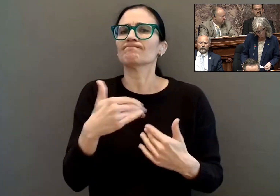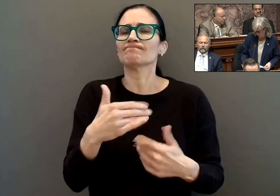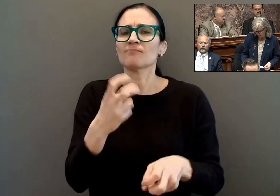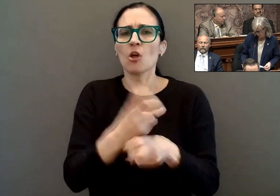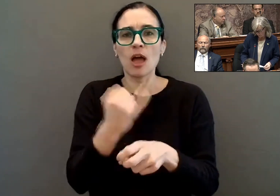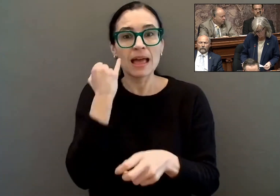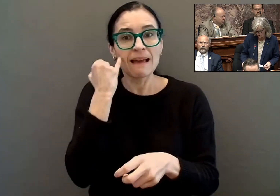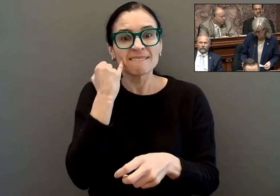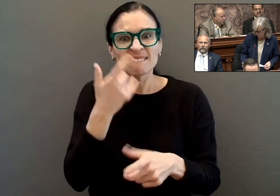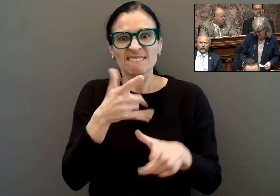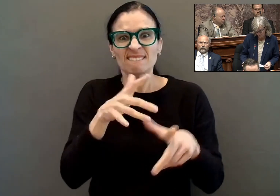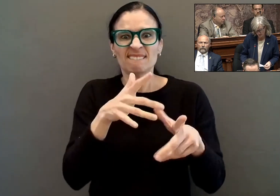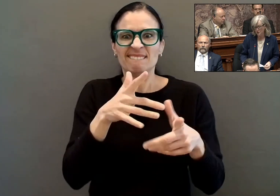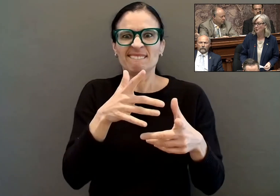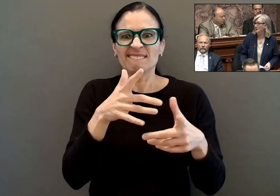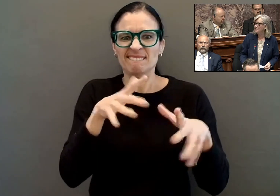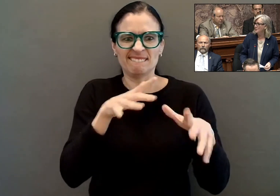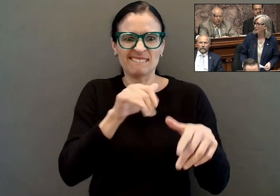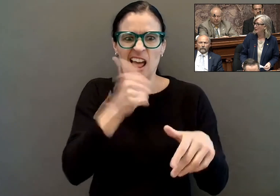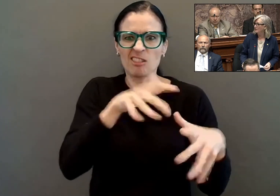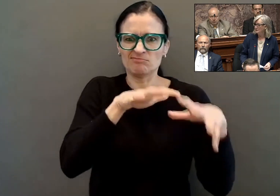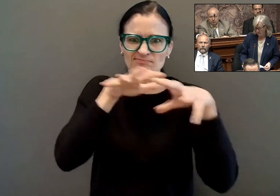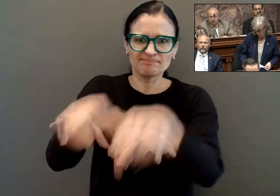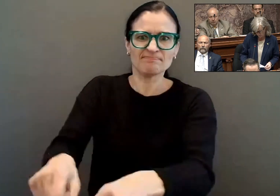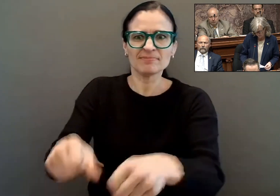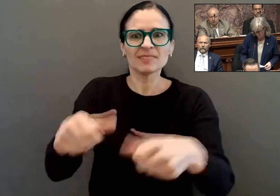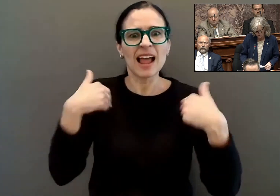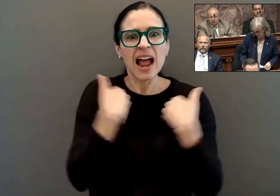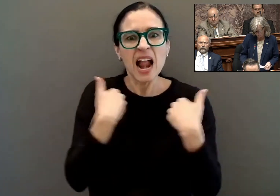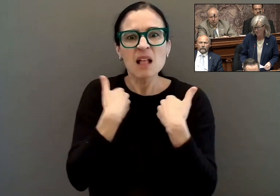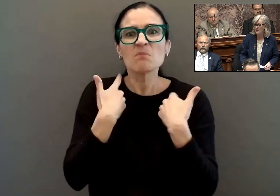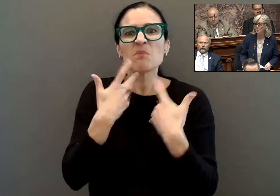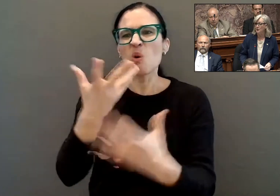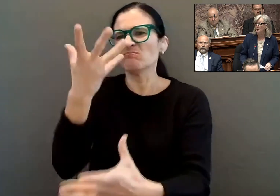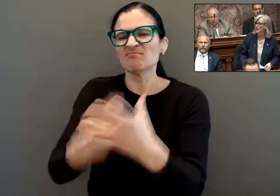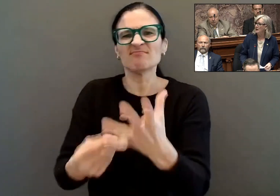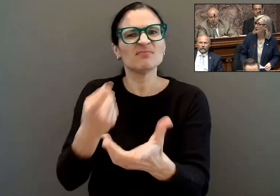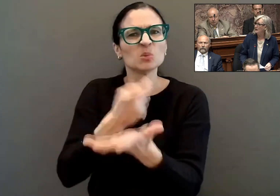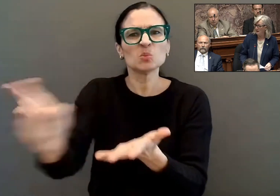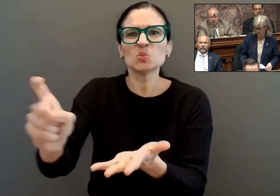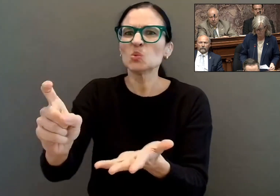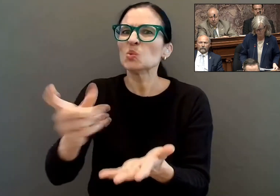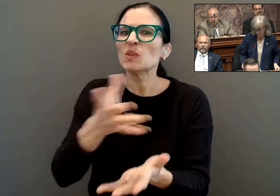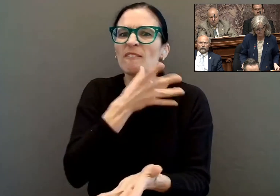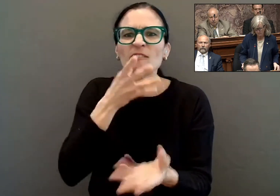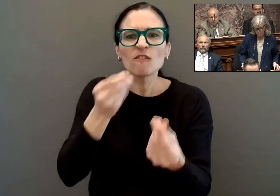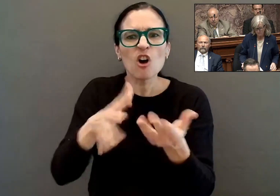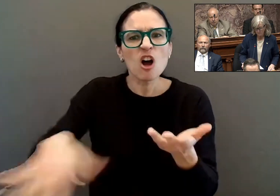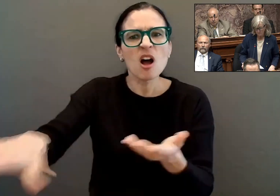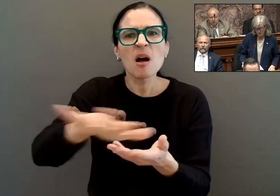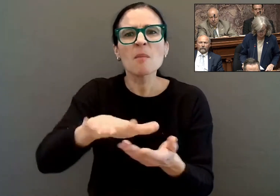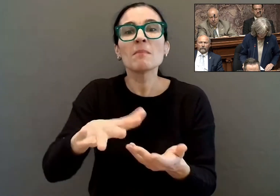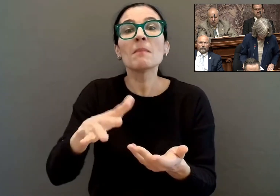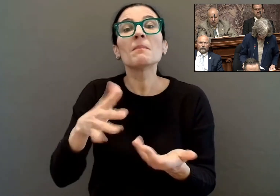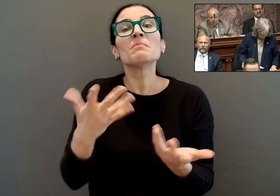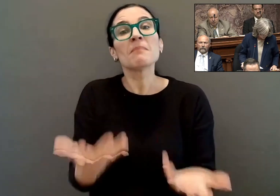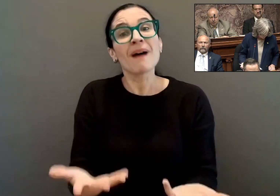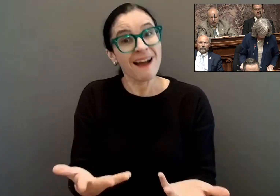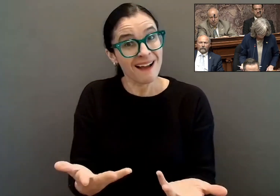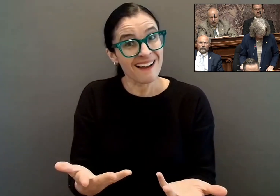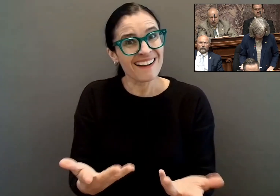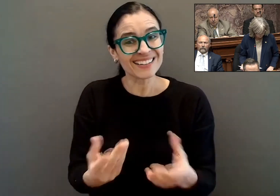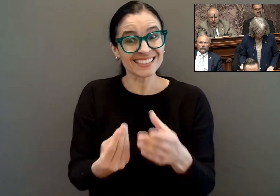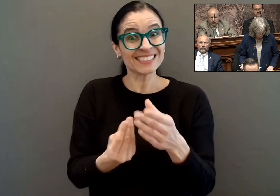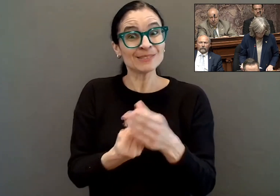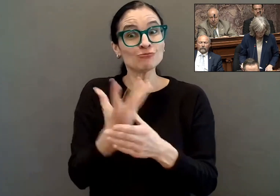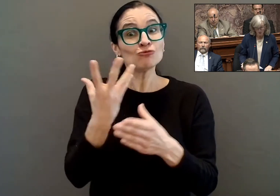crop. But then comes the joy of spring, with the cycle of rebirth beginning again. In the words of